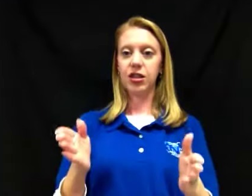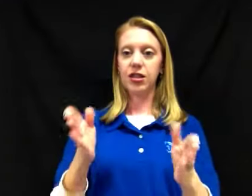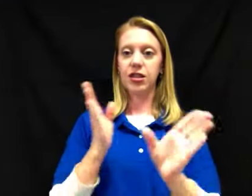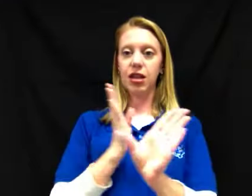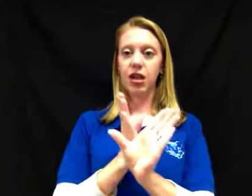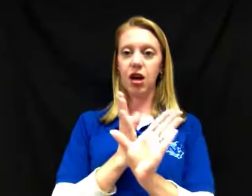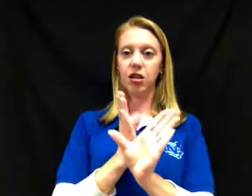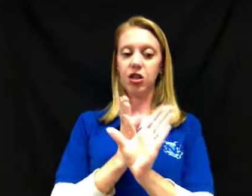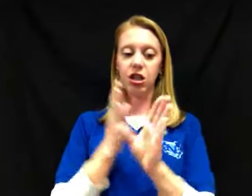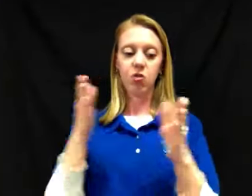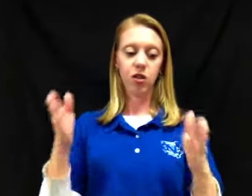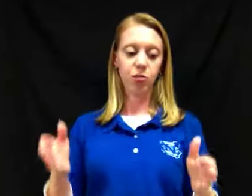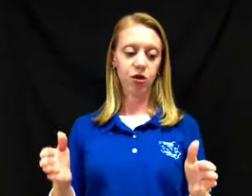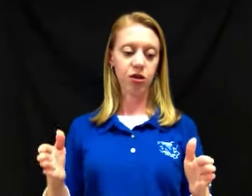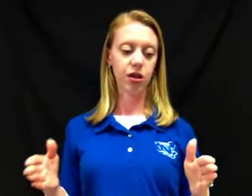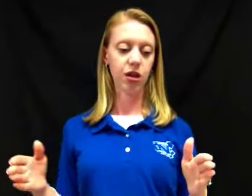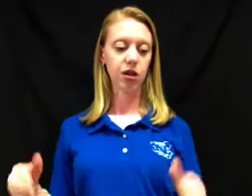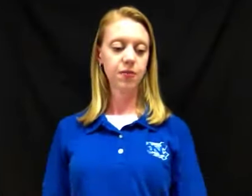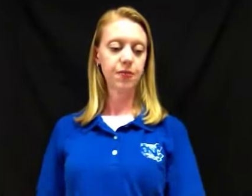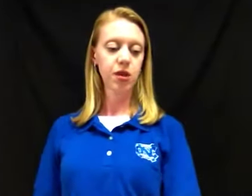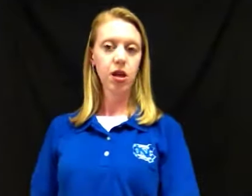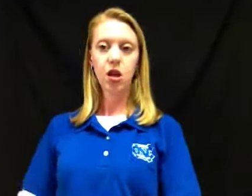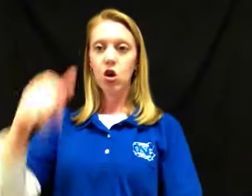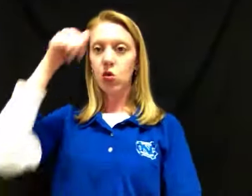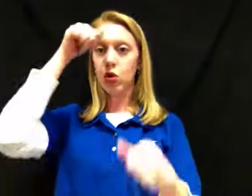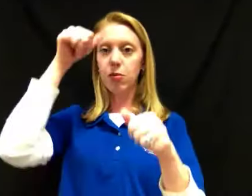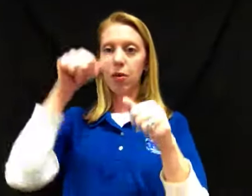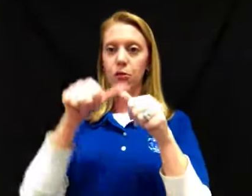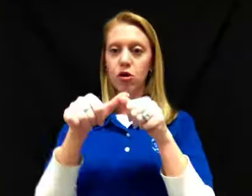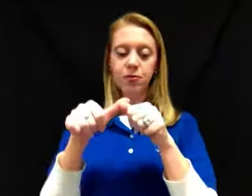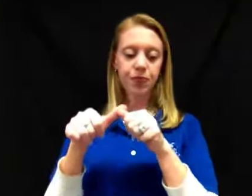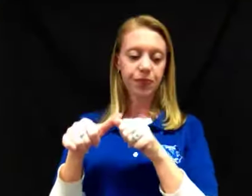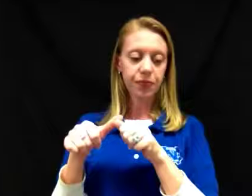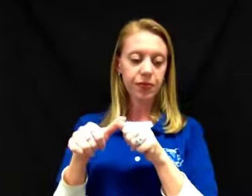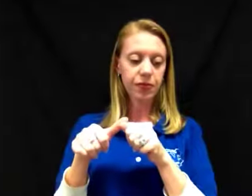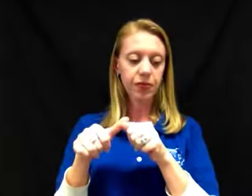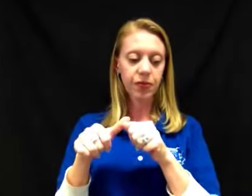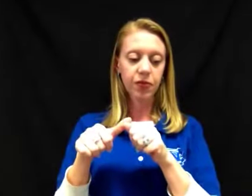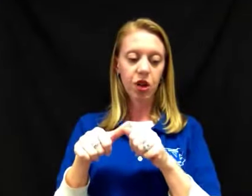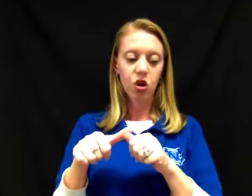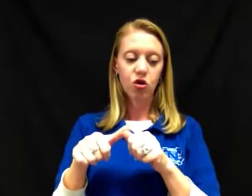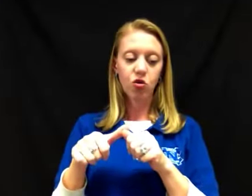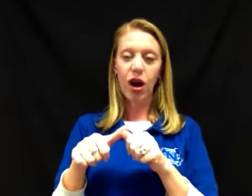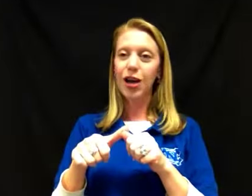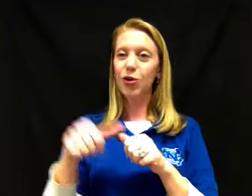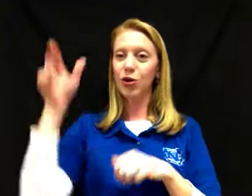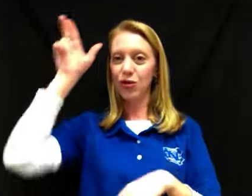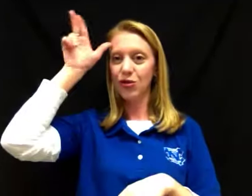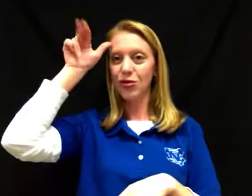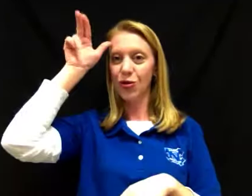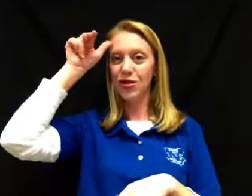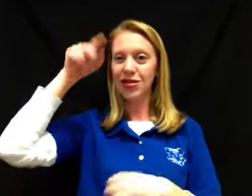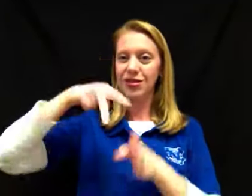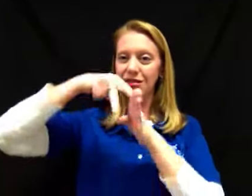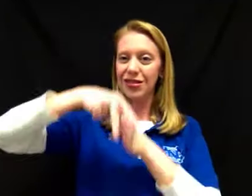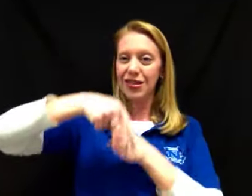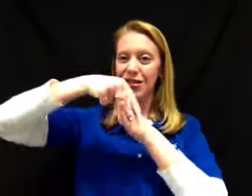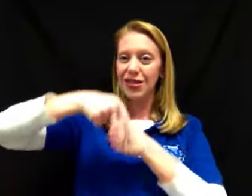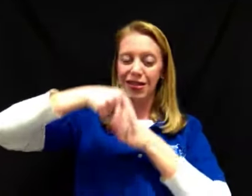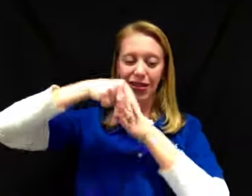Psychologist, psychology with the person ending. Remember. To ride a horse, horse. And